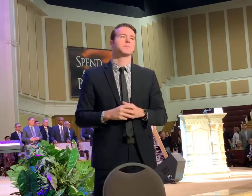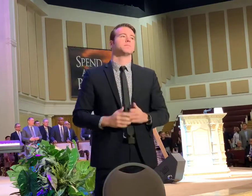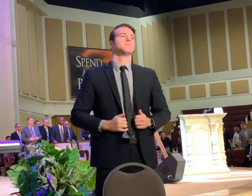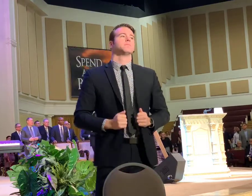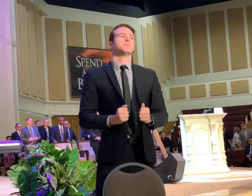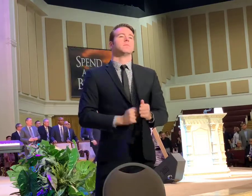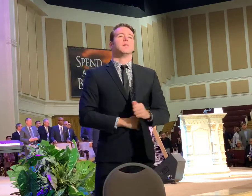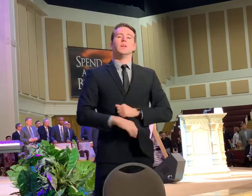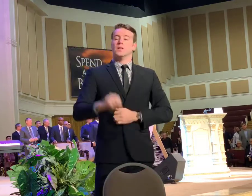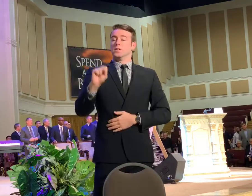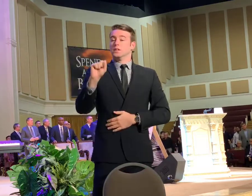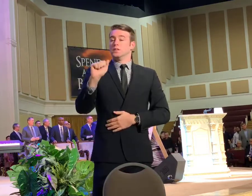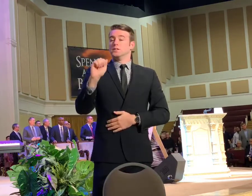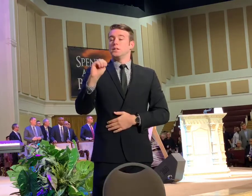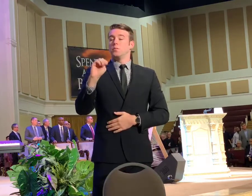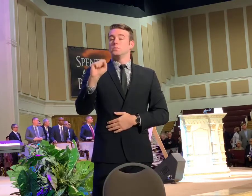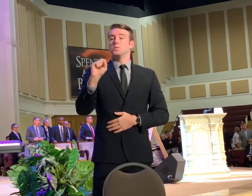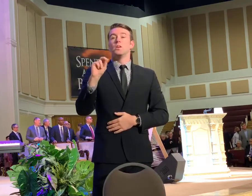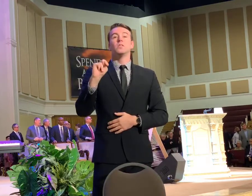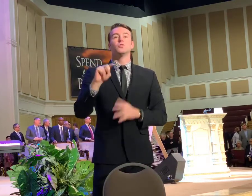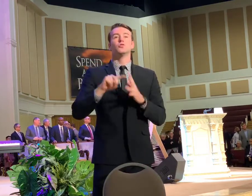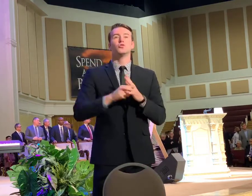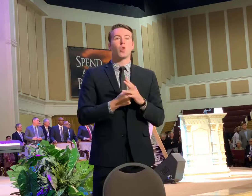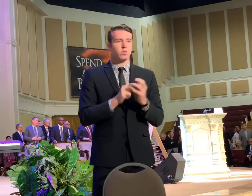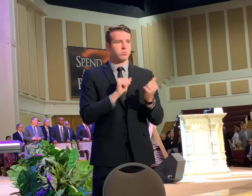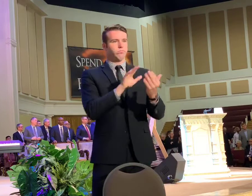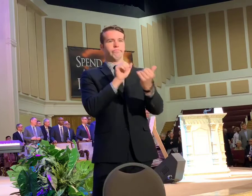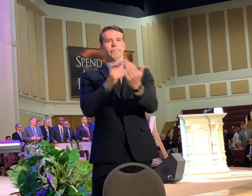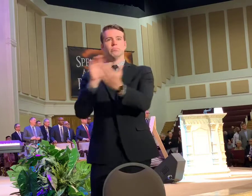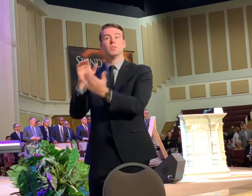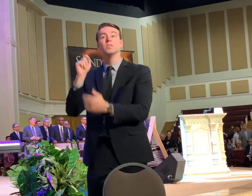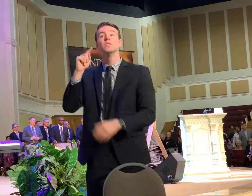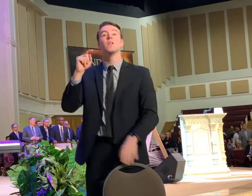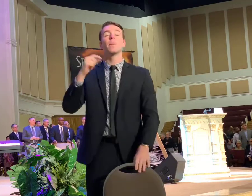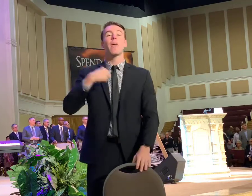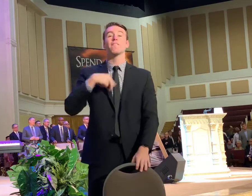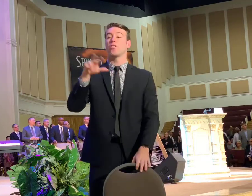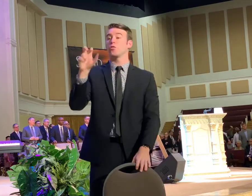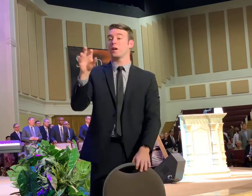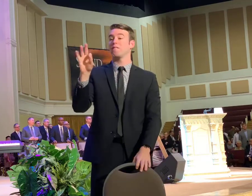God. Samson started doing all these feats. The Bible says he got 300 foxes.